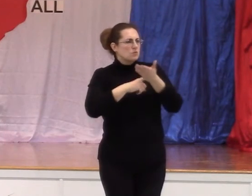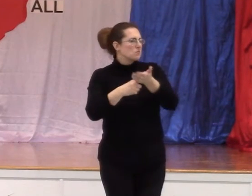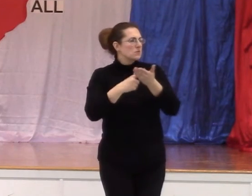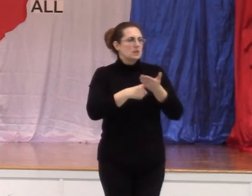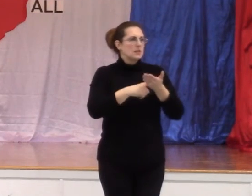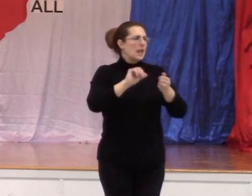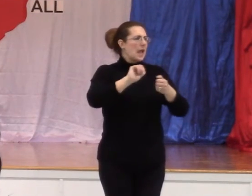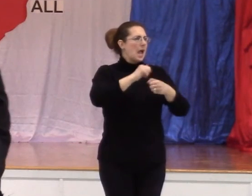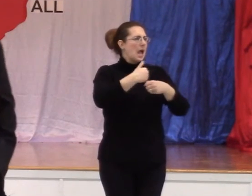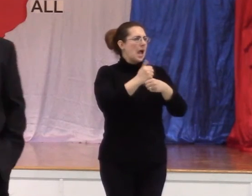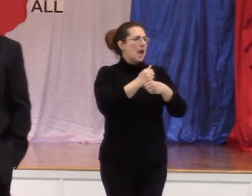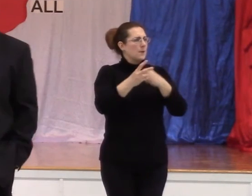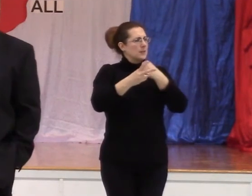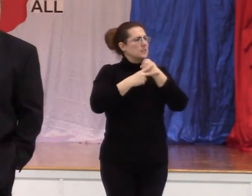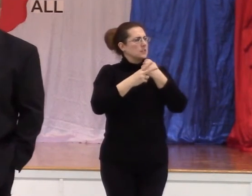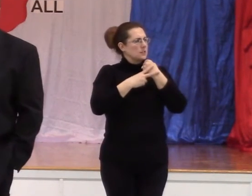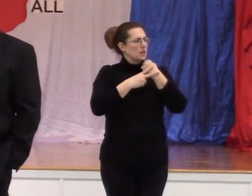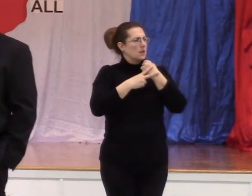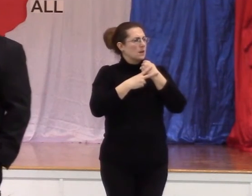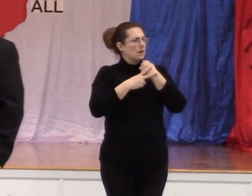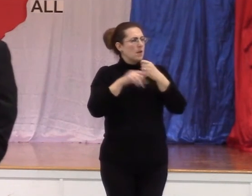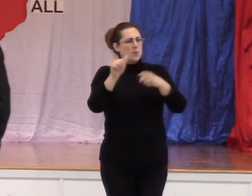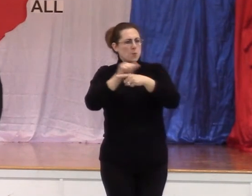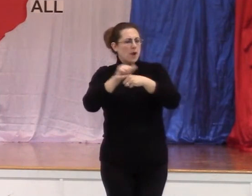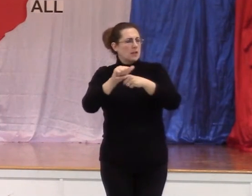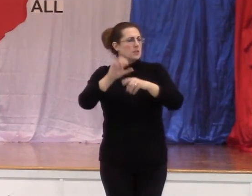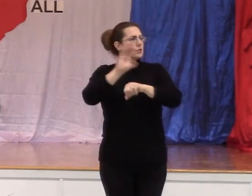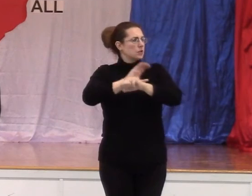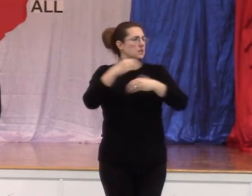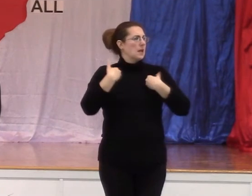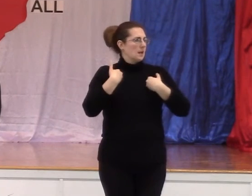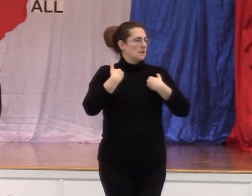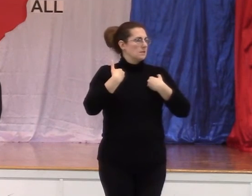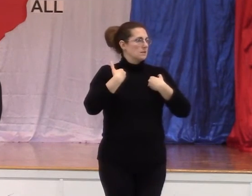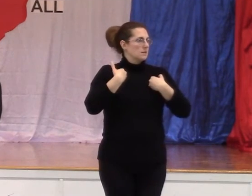the usages of the church, that is, the practices that the church has.